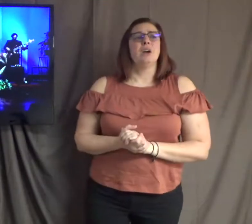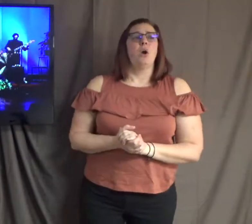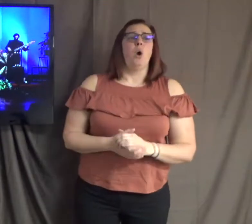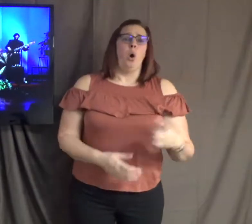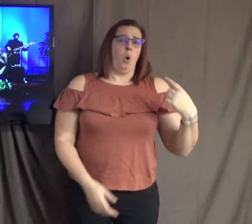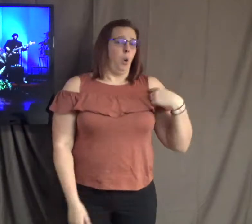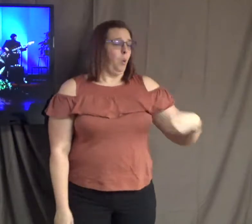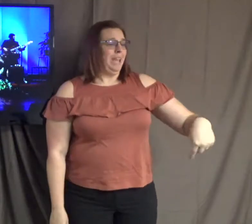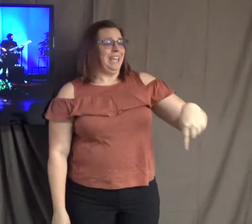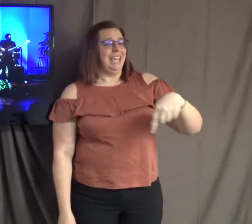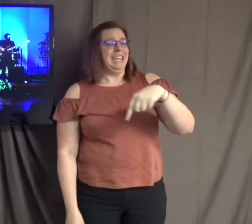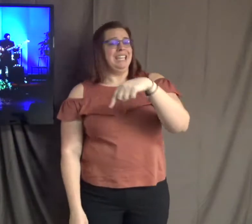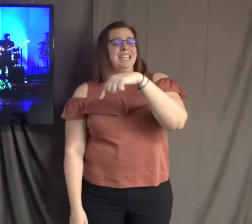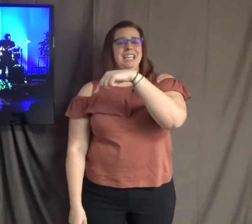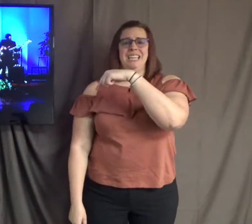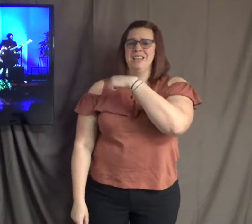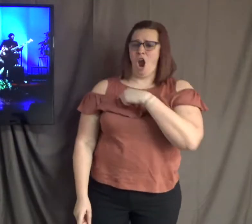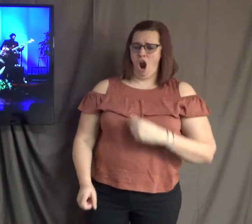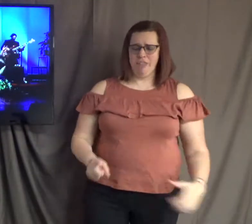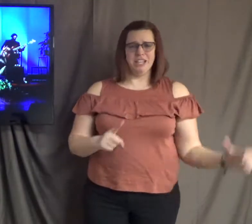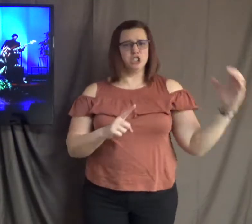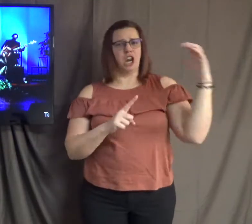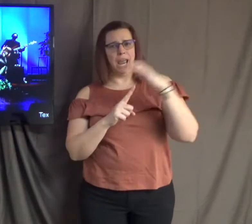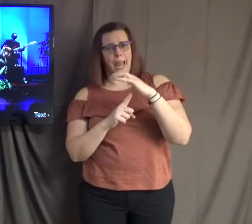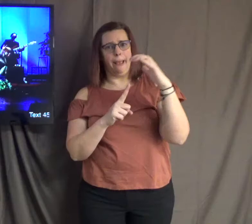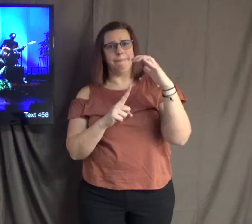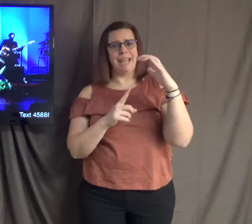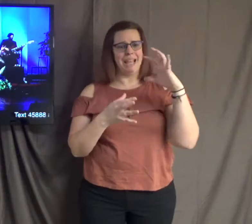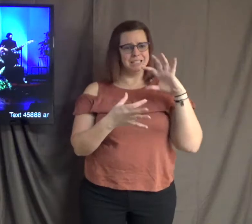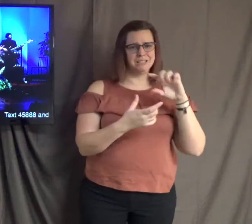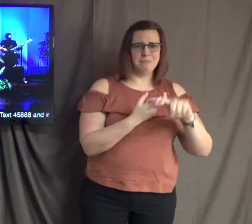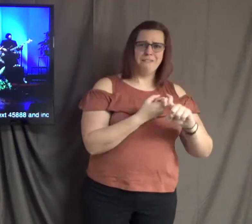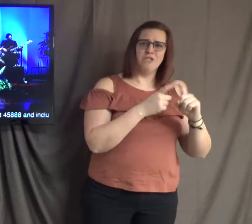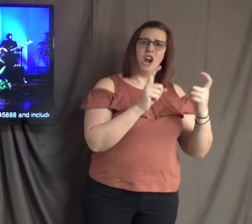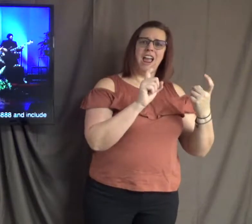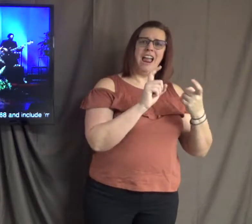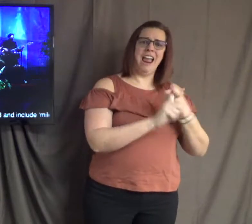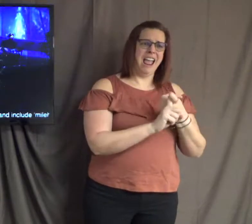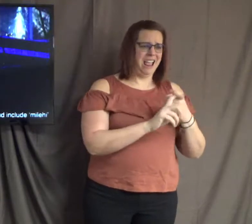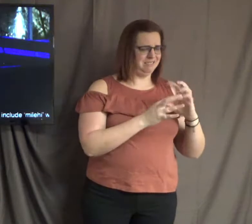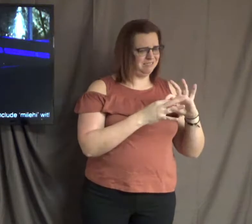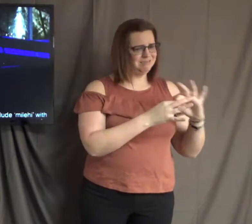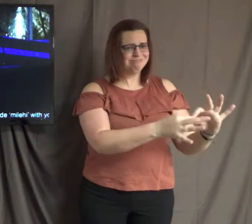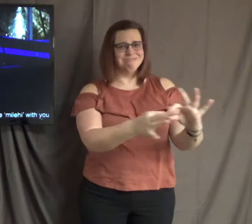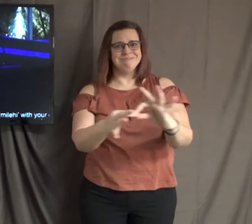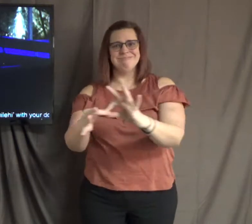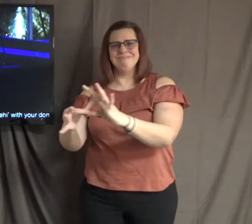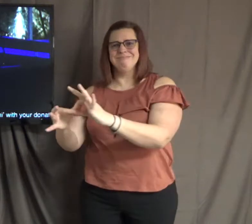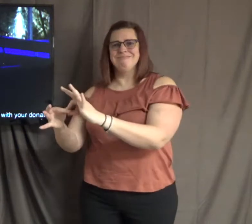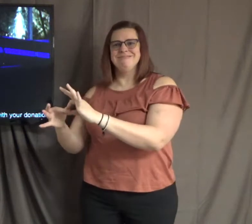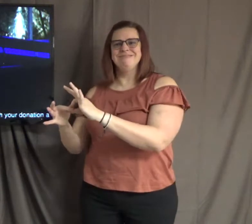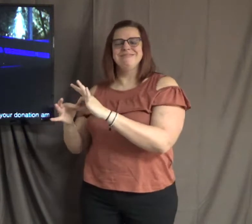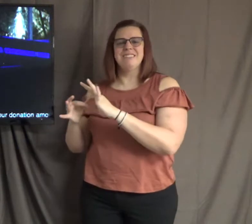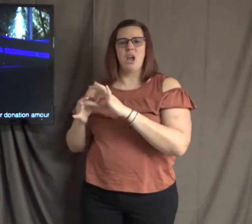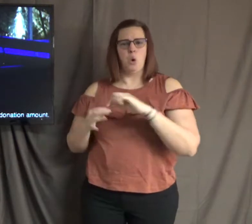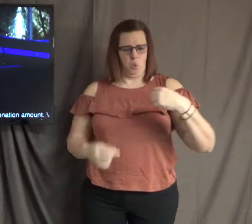through. We are the champions, my friends.